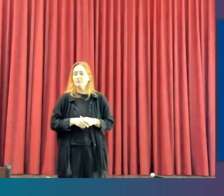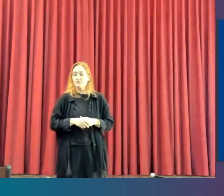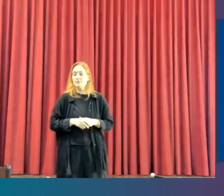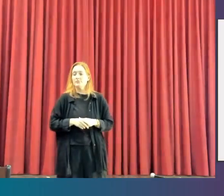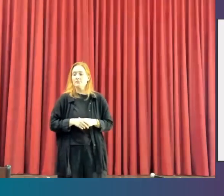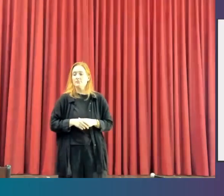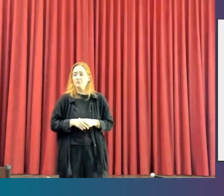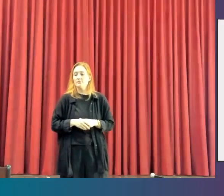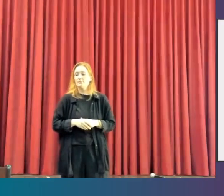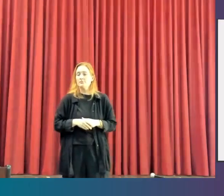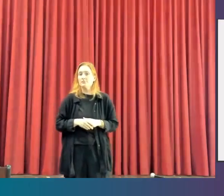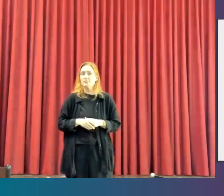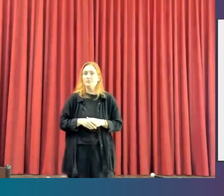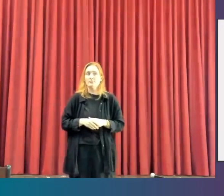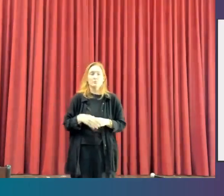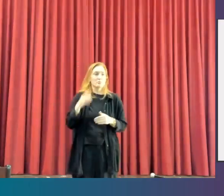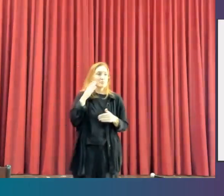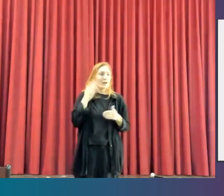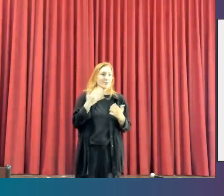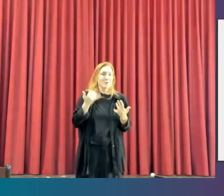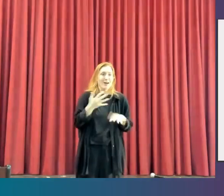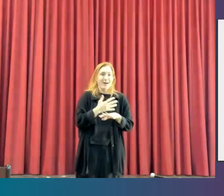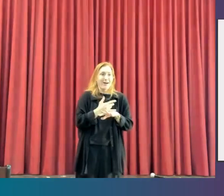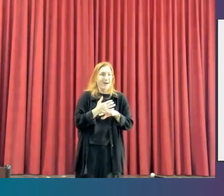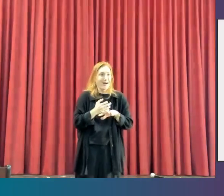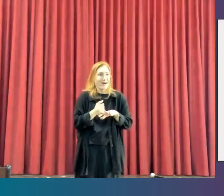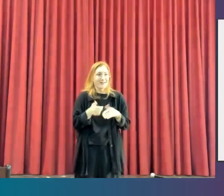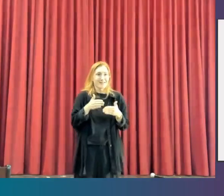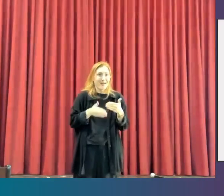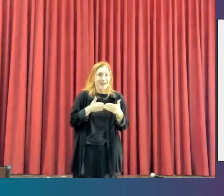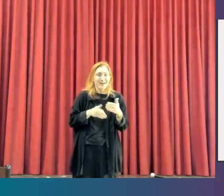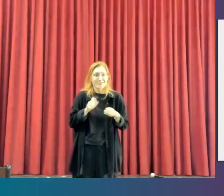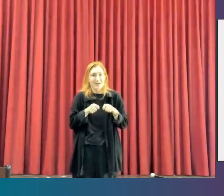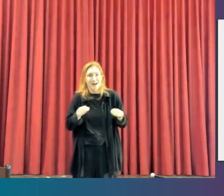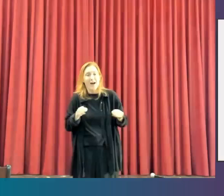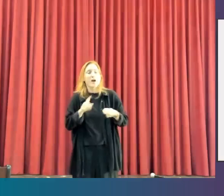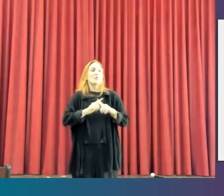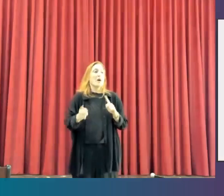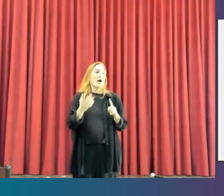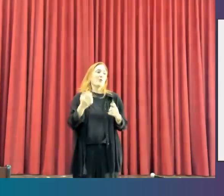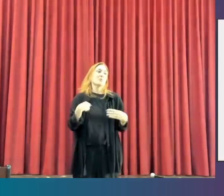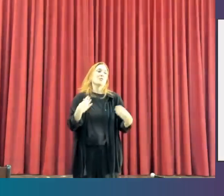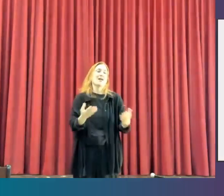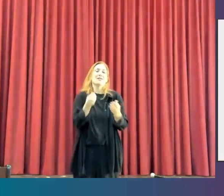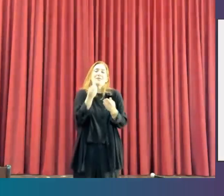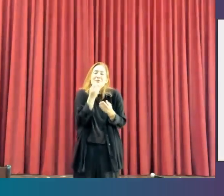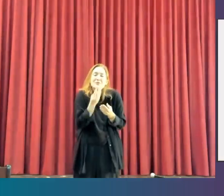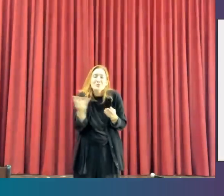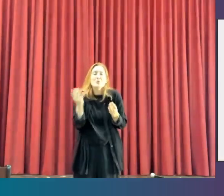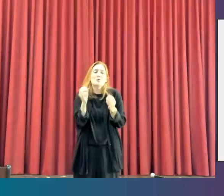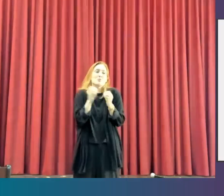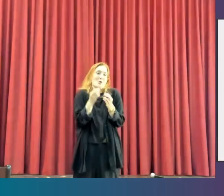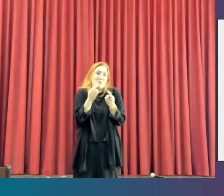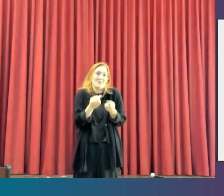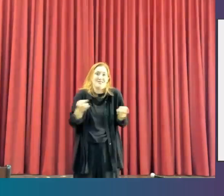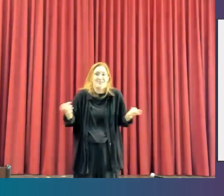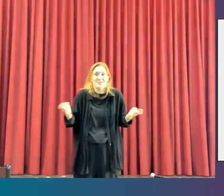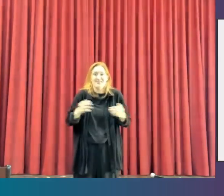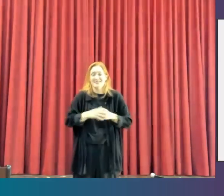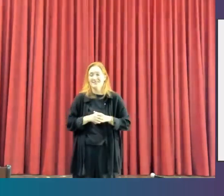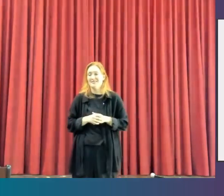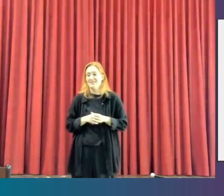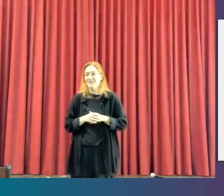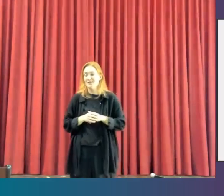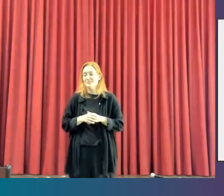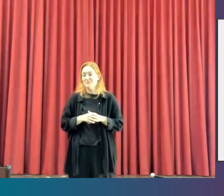So I know we're kind of at the end of it now, but I just want to provide a few more resources. So we've